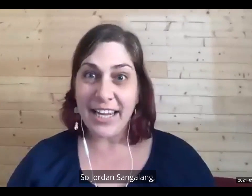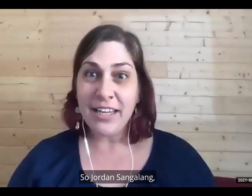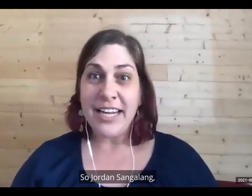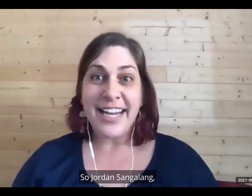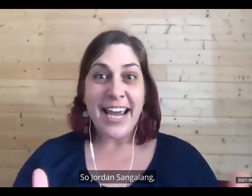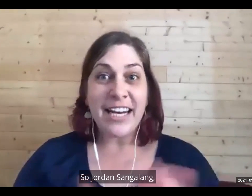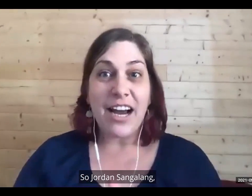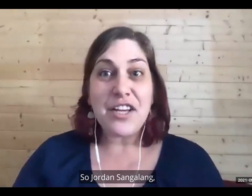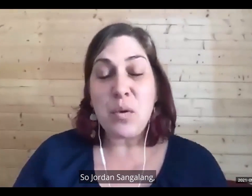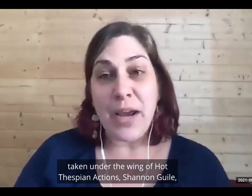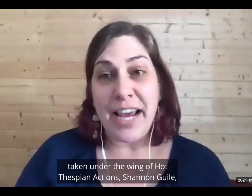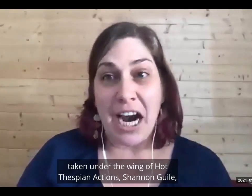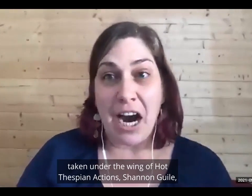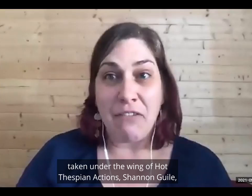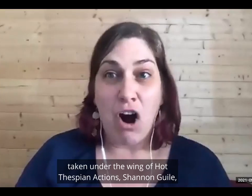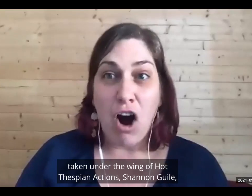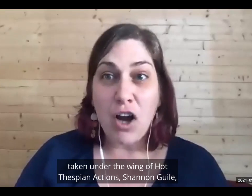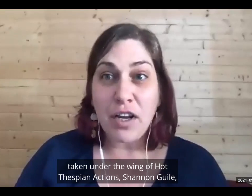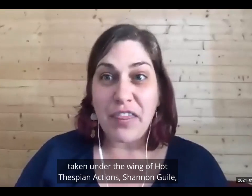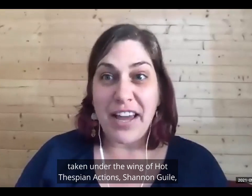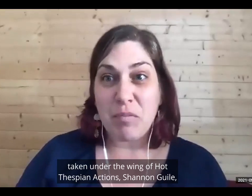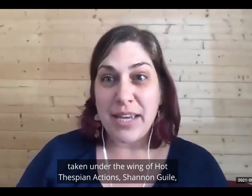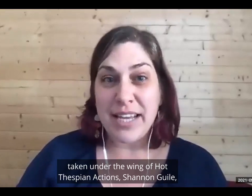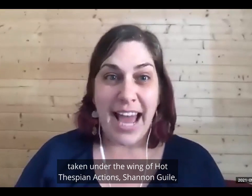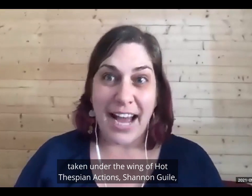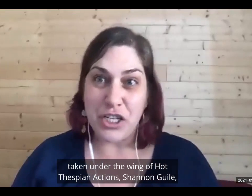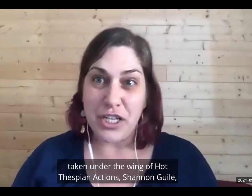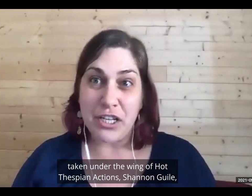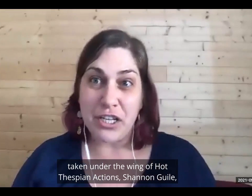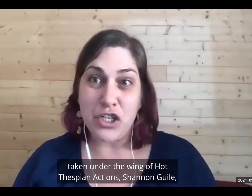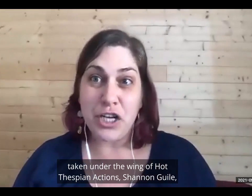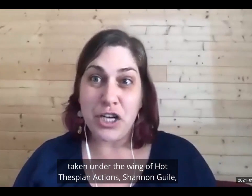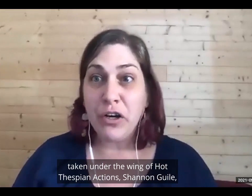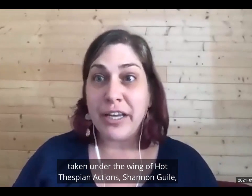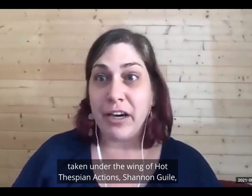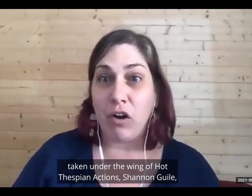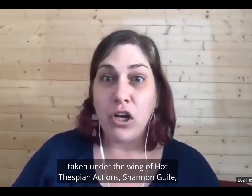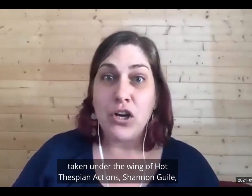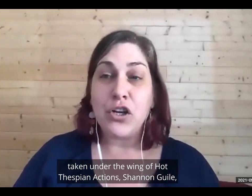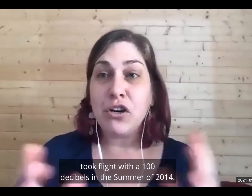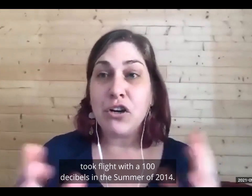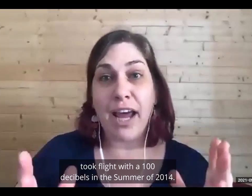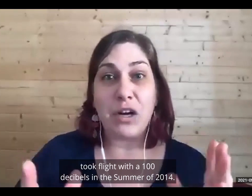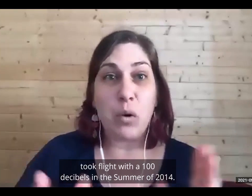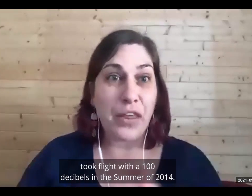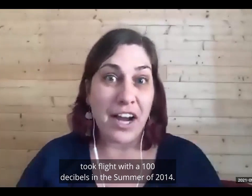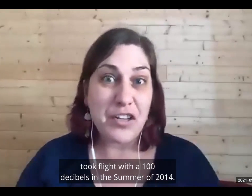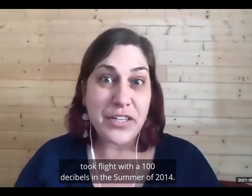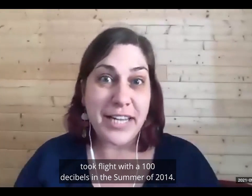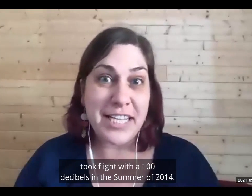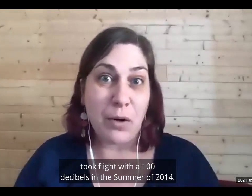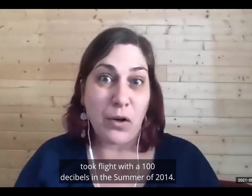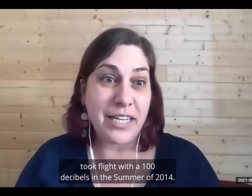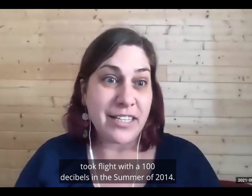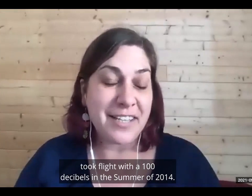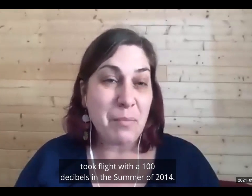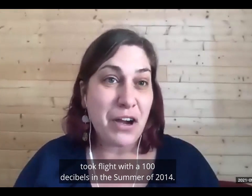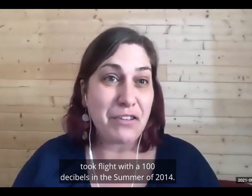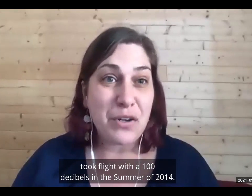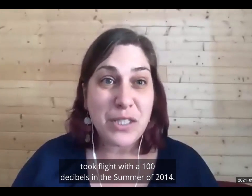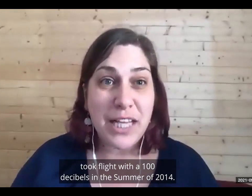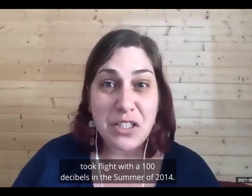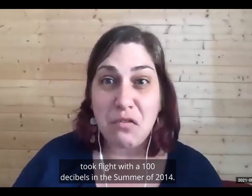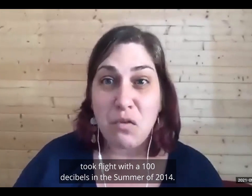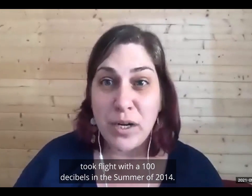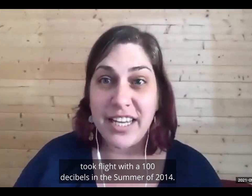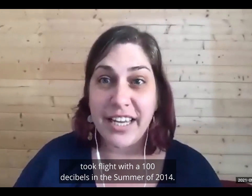Jordan Sangalang, taken under the wing of Hot Thespian's actions, Cheryle Gill took flight with 100